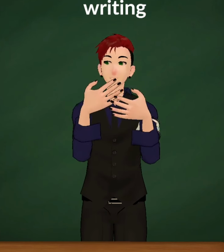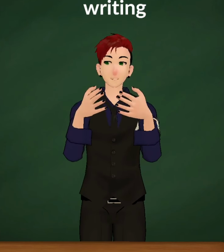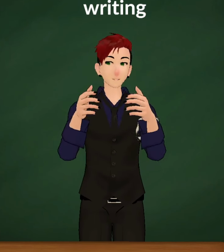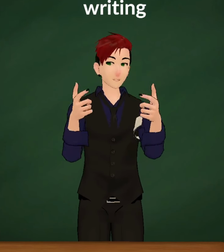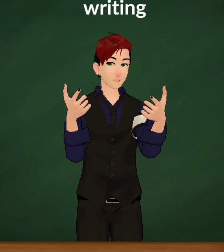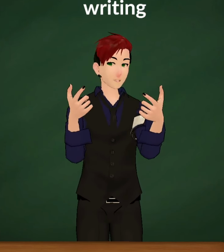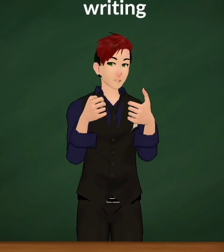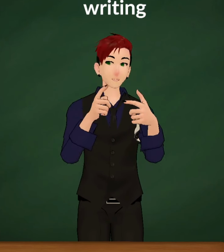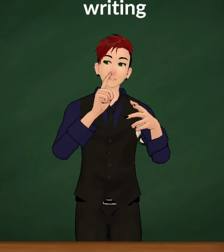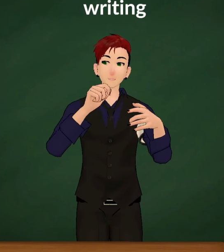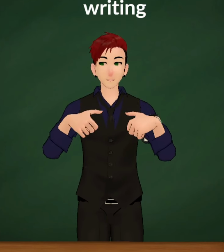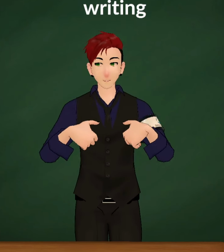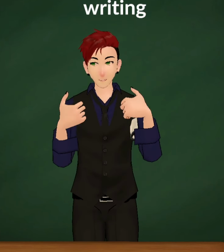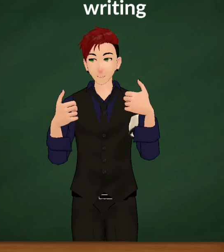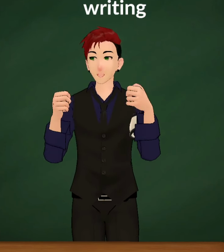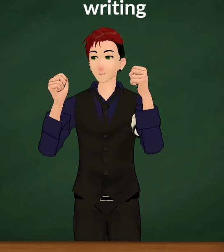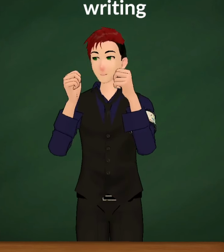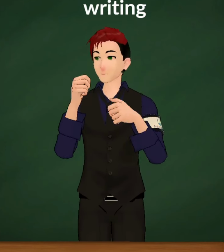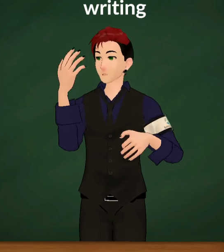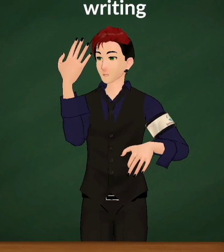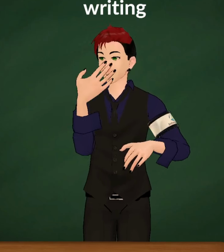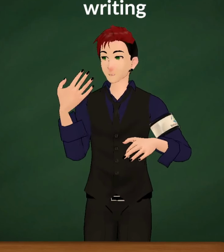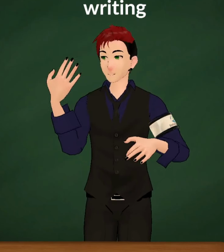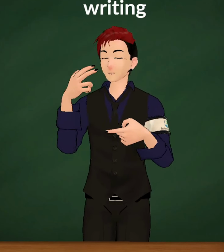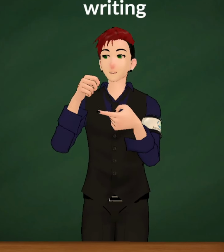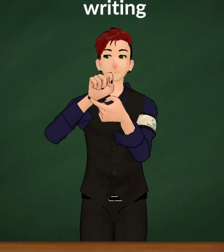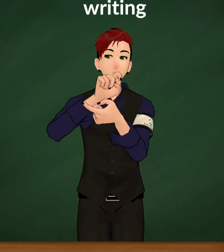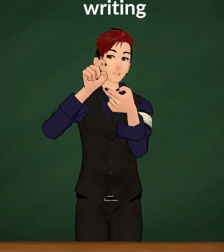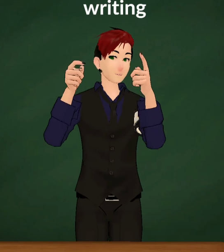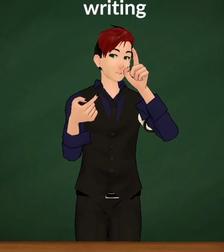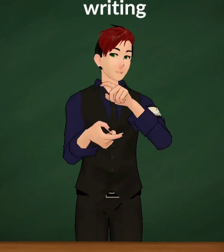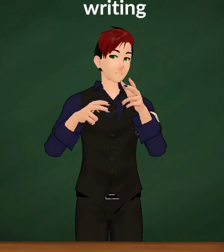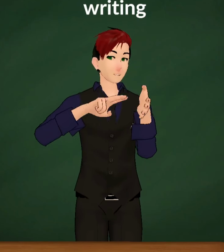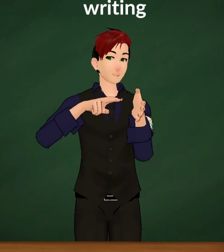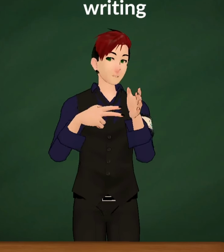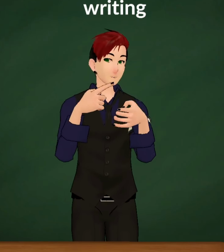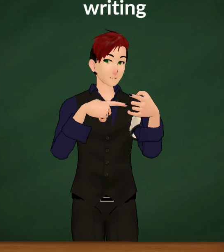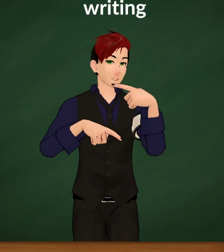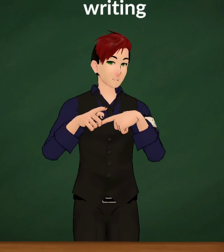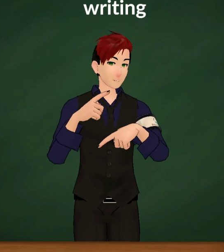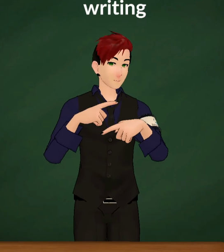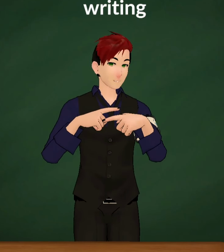so many things you can do in real life with your face to completely change the meanings of signs.